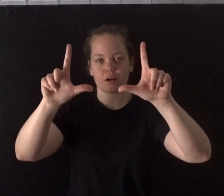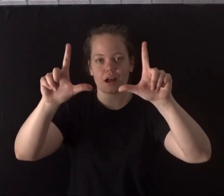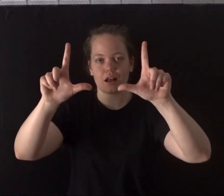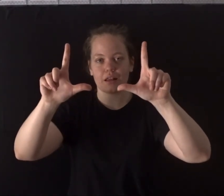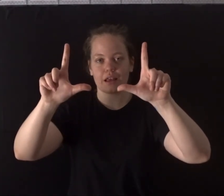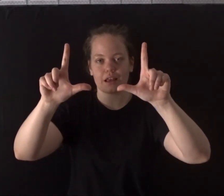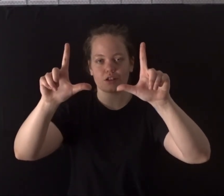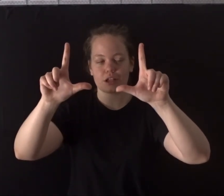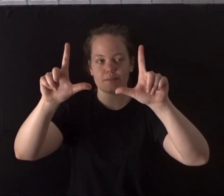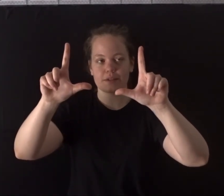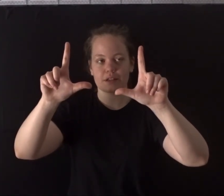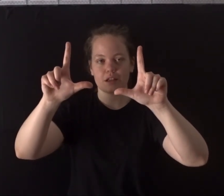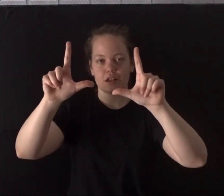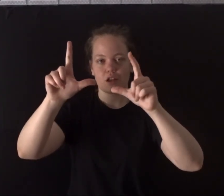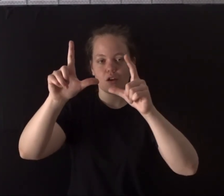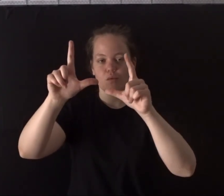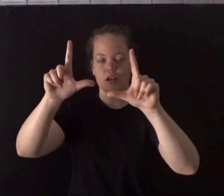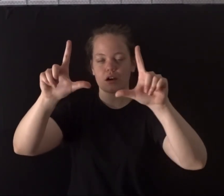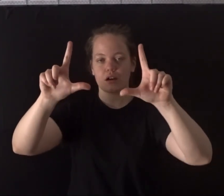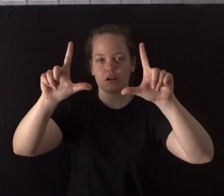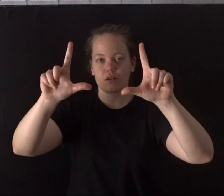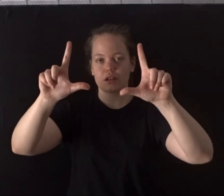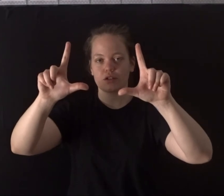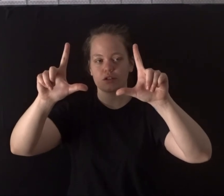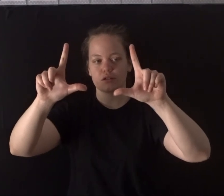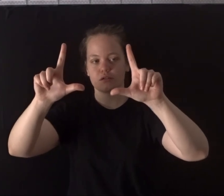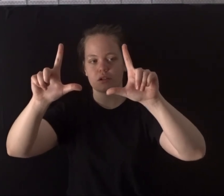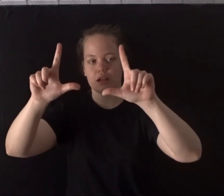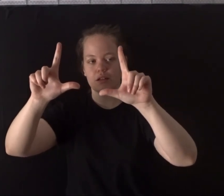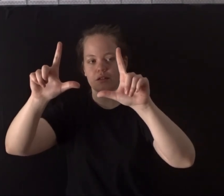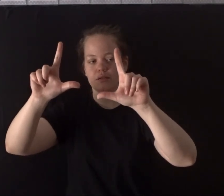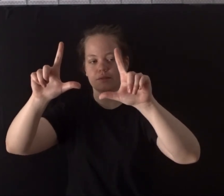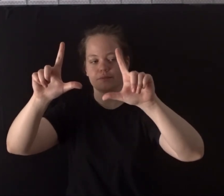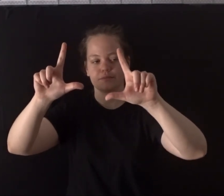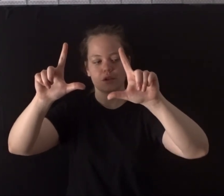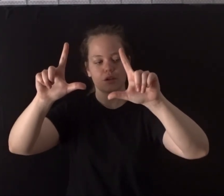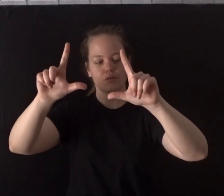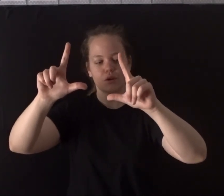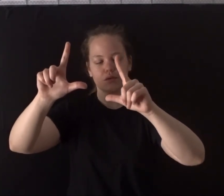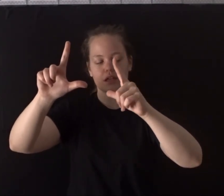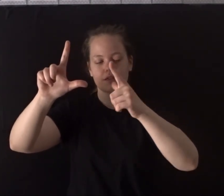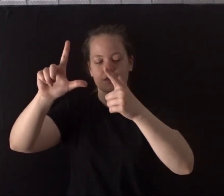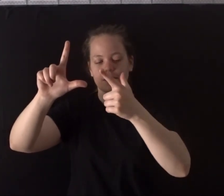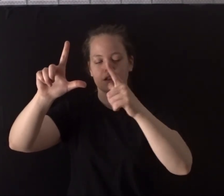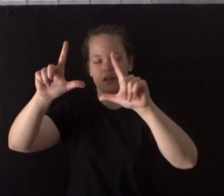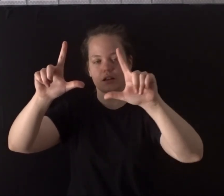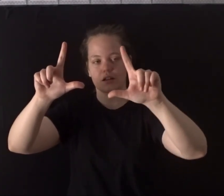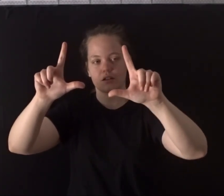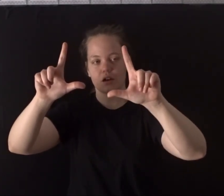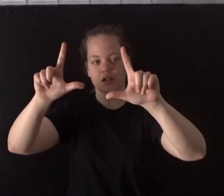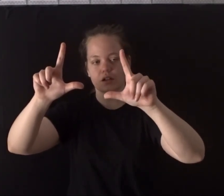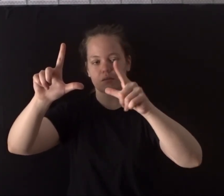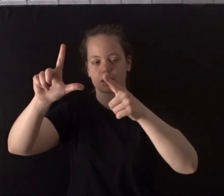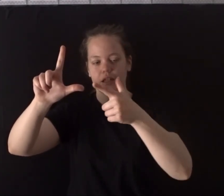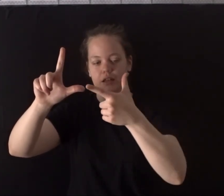L hand shapes. We are going to kind of rotate the non-dominant hand